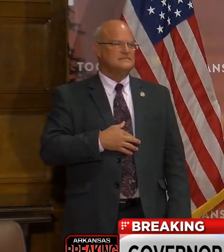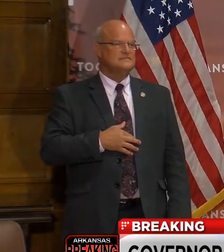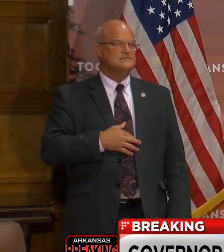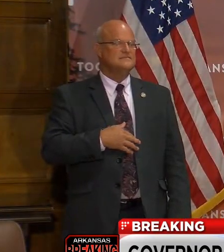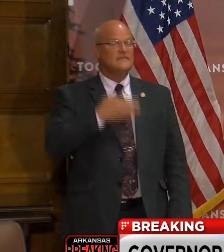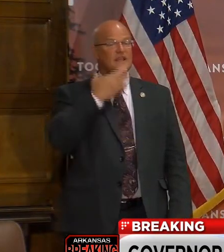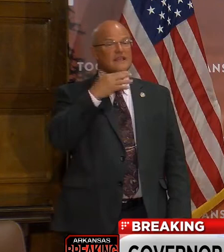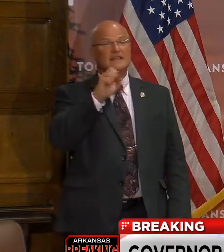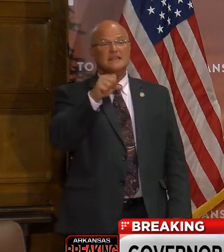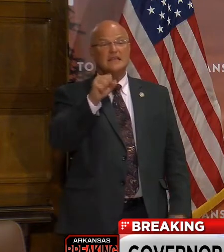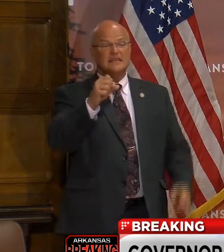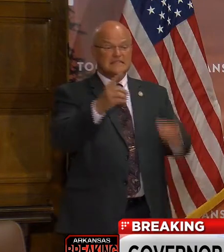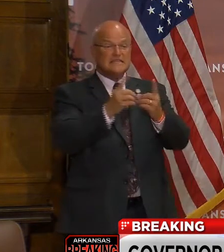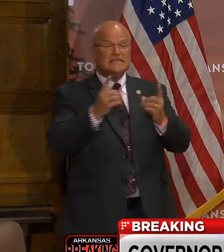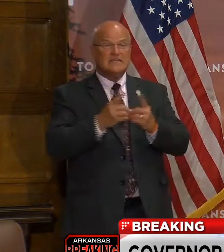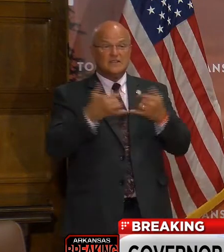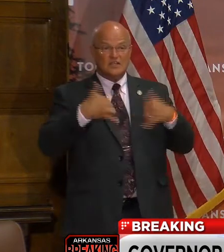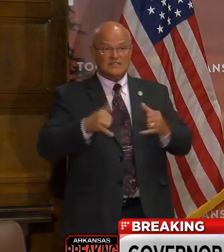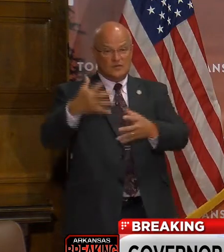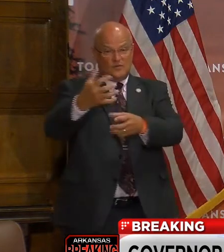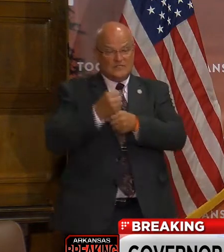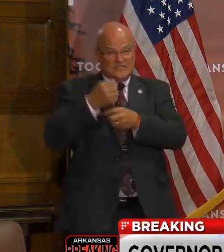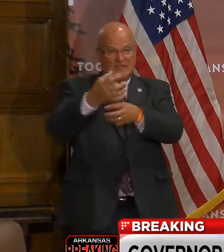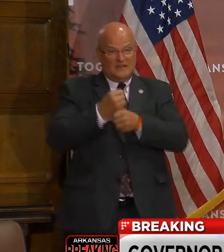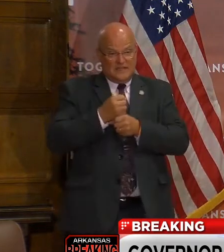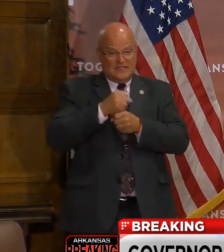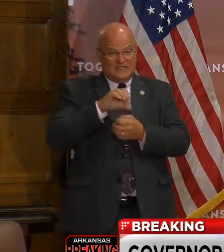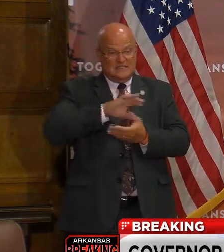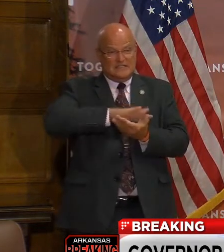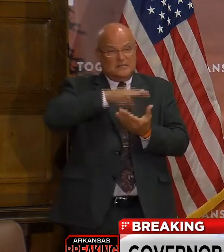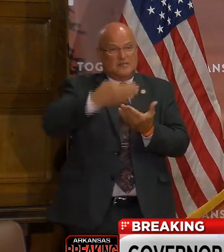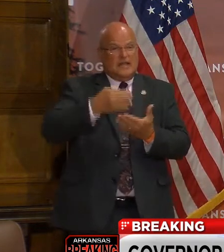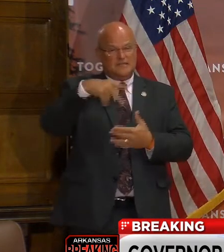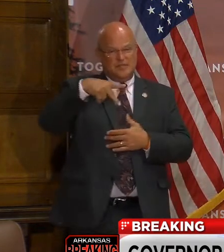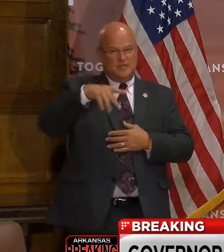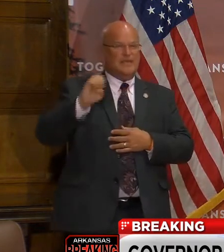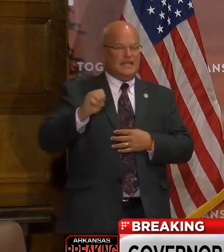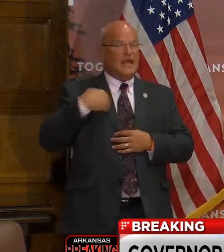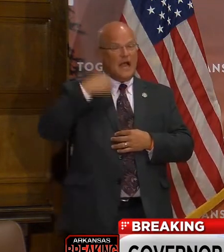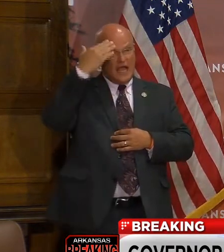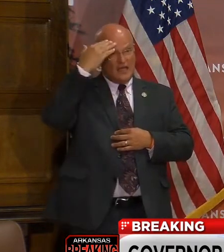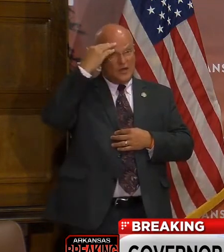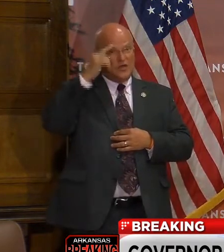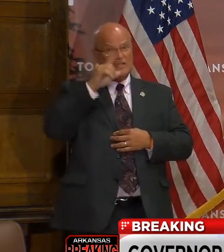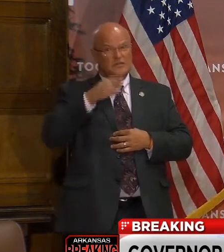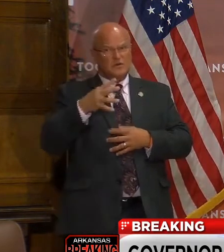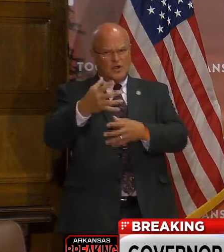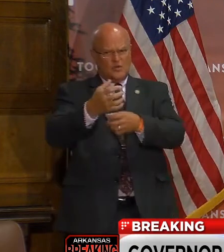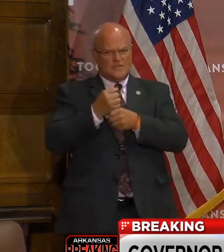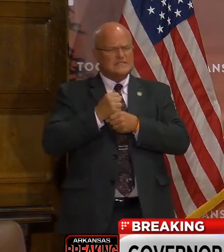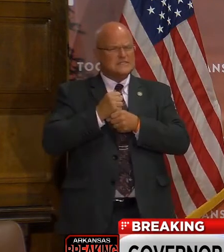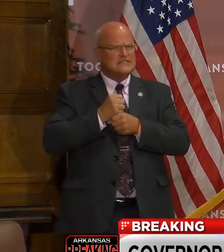Thank you. Yes, so districts are still receiving their supplies of PPE. I know that Little Rock received